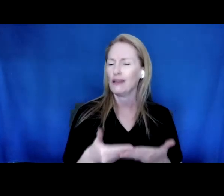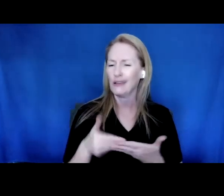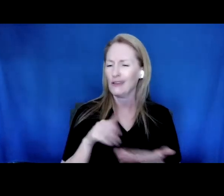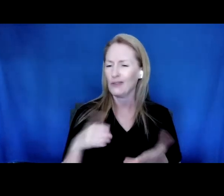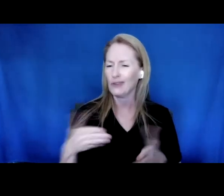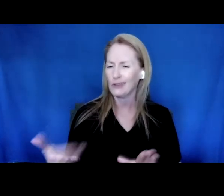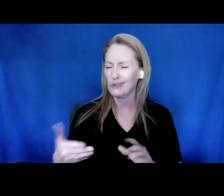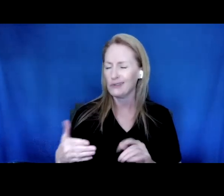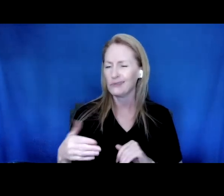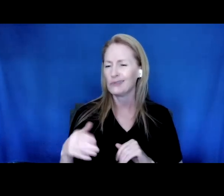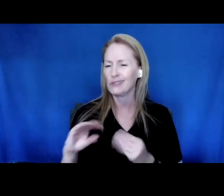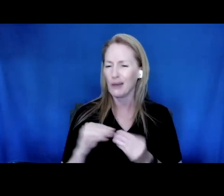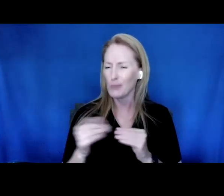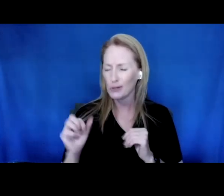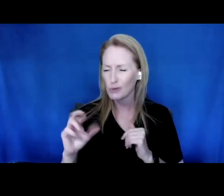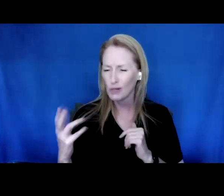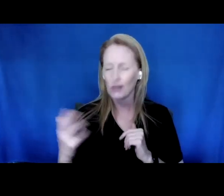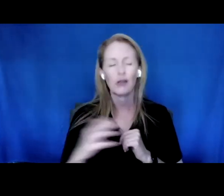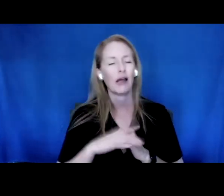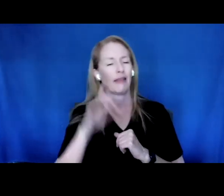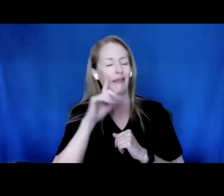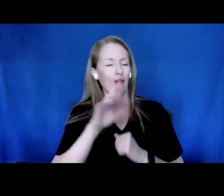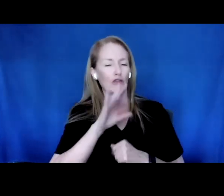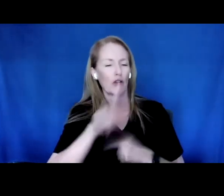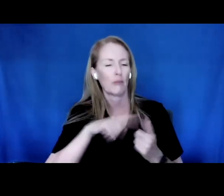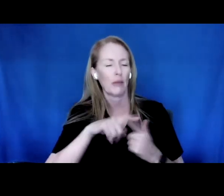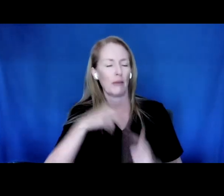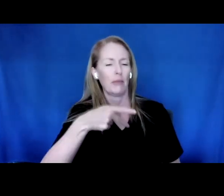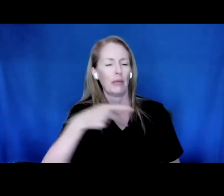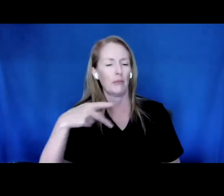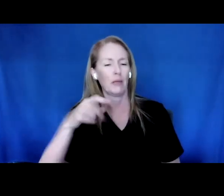about the PQR findings being comparable.